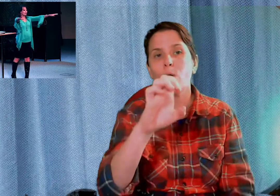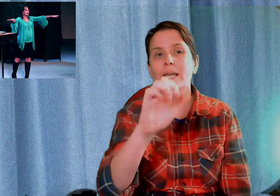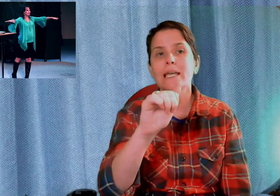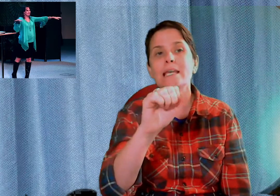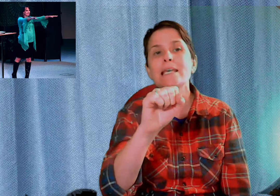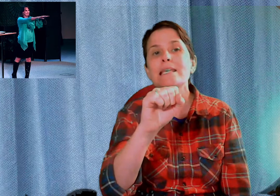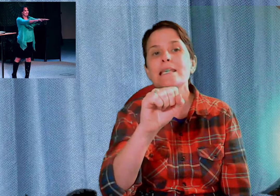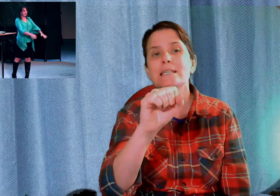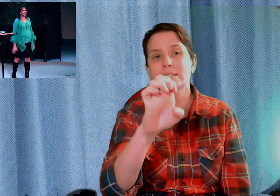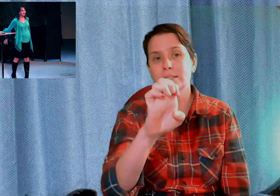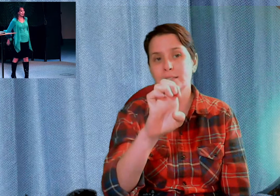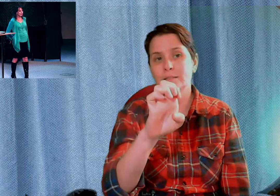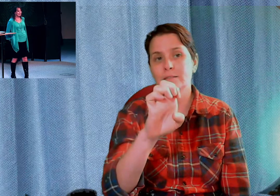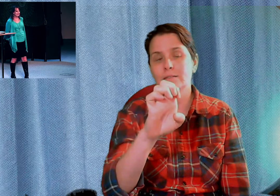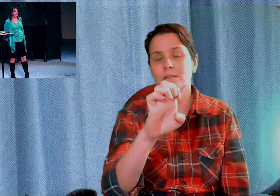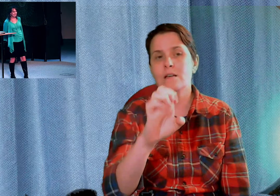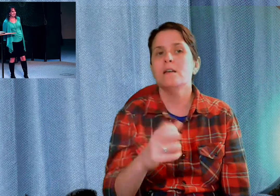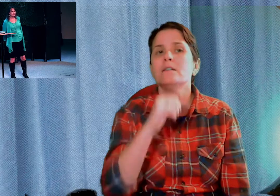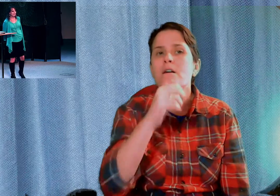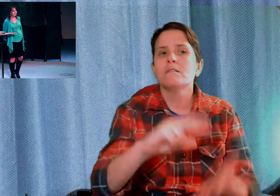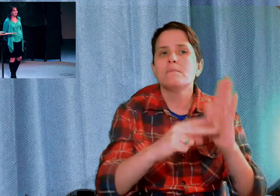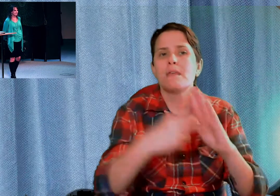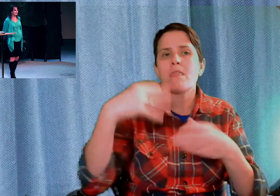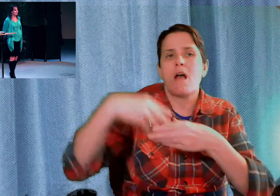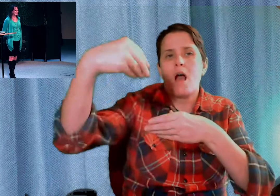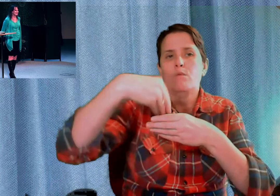outer circumstances are always easy.